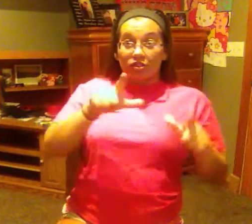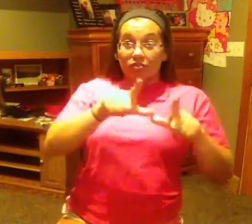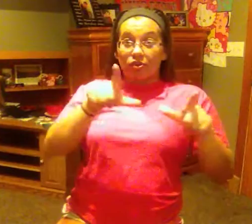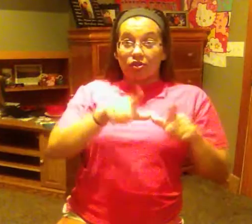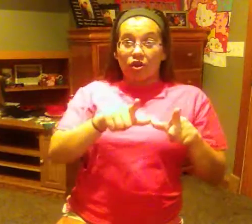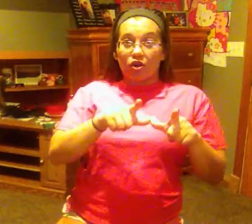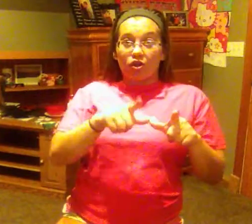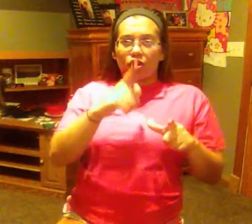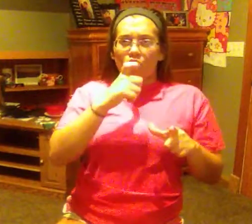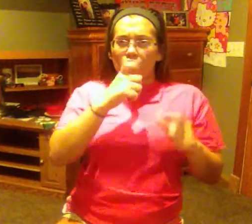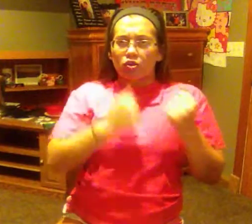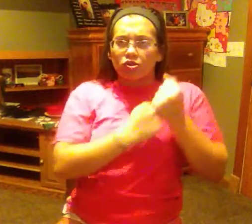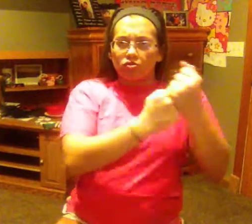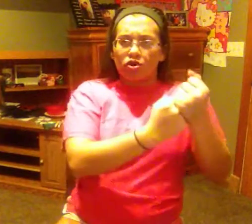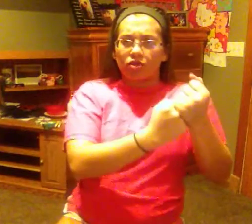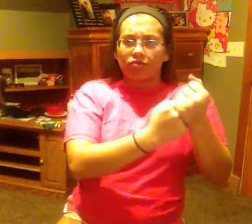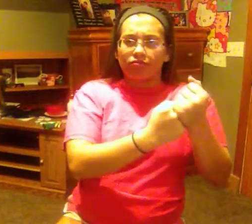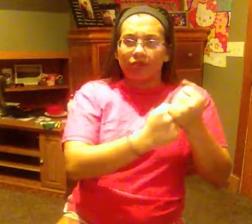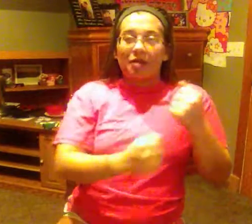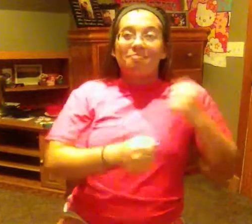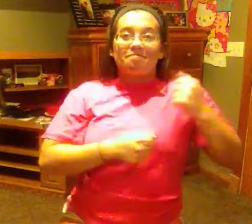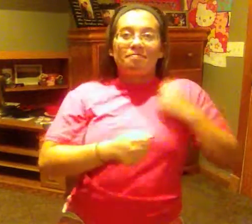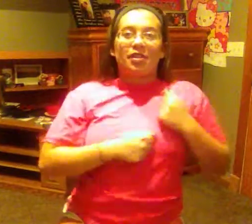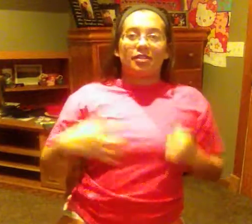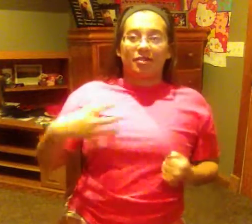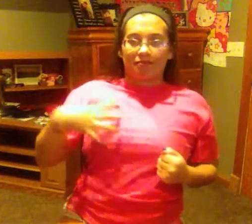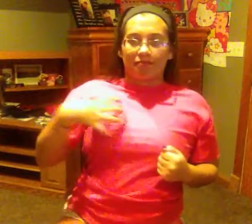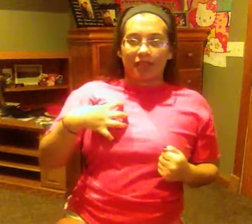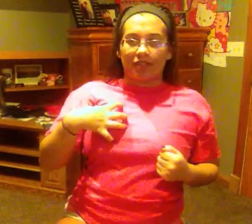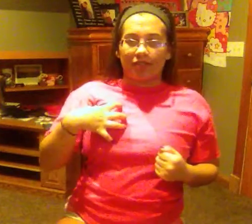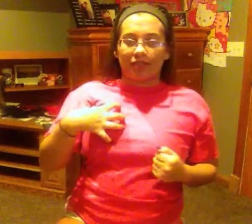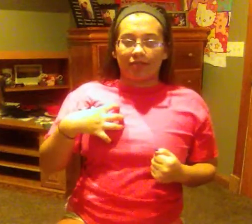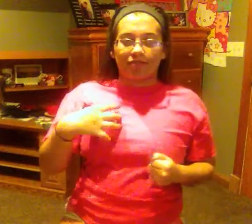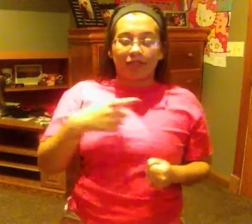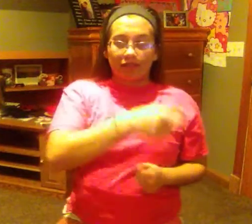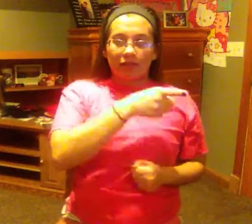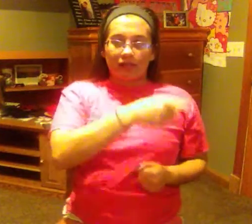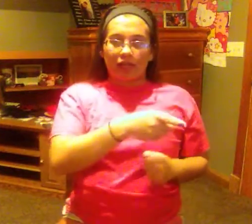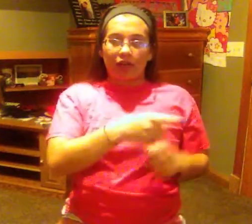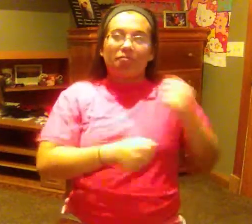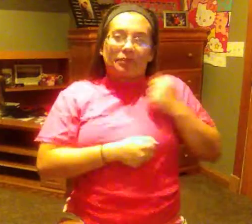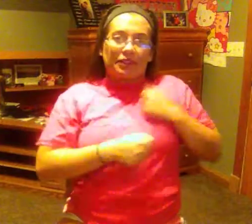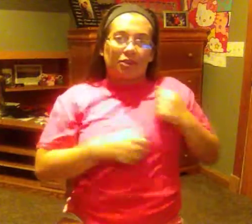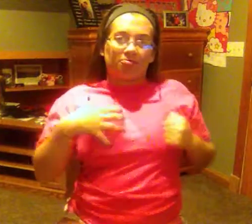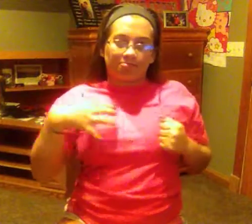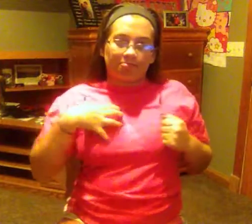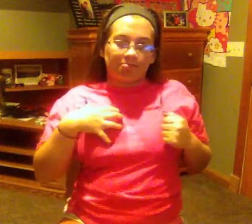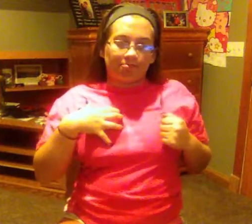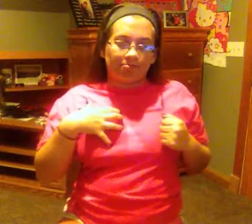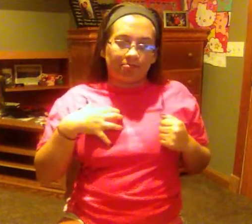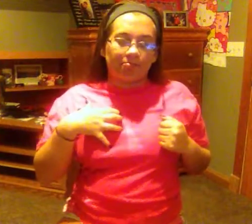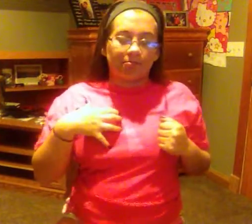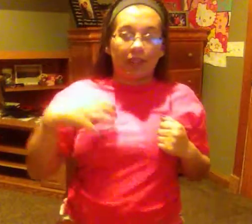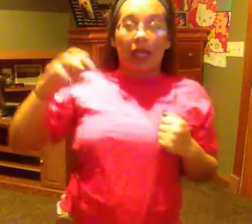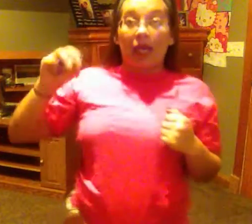South Bend, Indiana. I'm a 31 Bravo, military police officer. As an MP, you're a member of the local law enforcement and